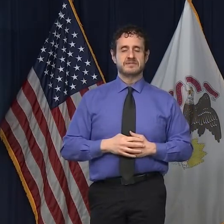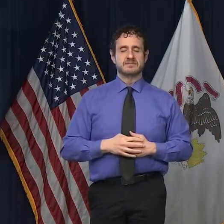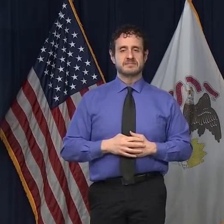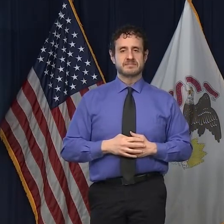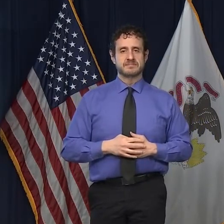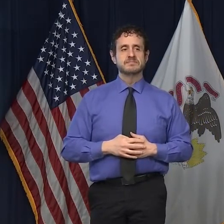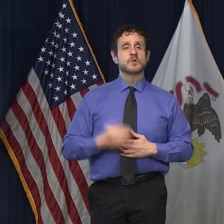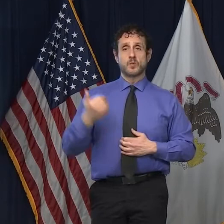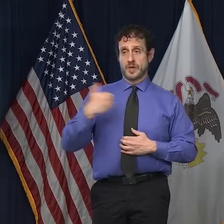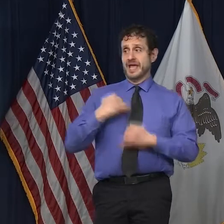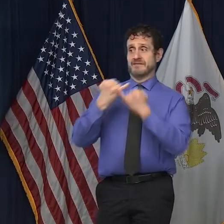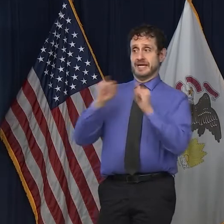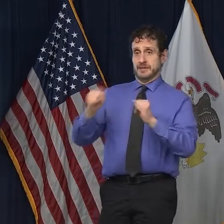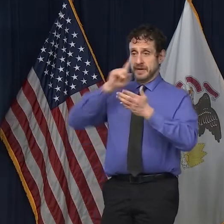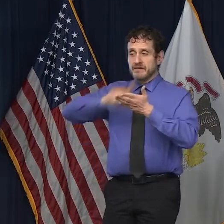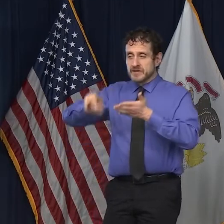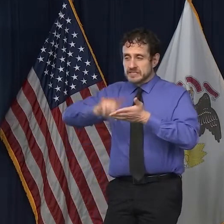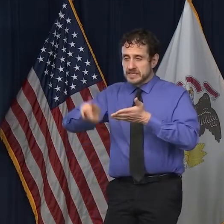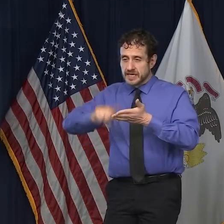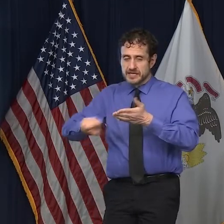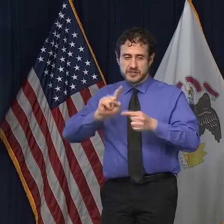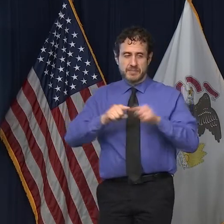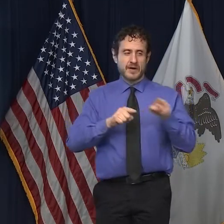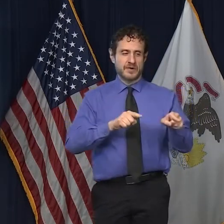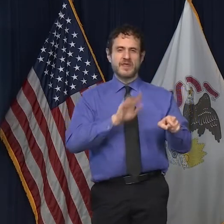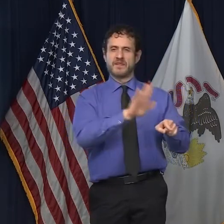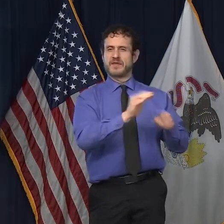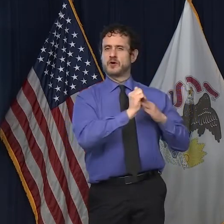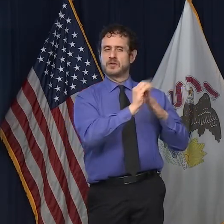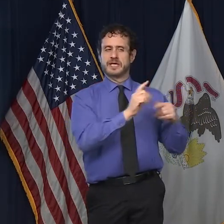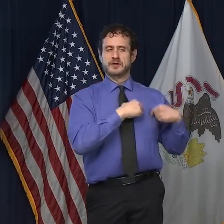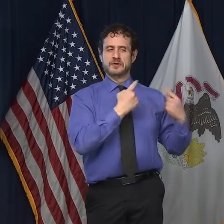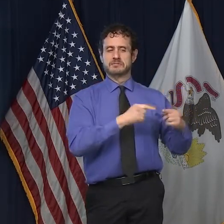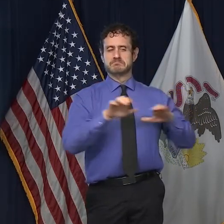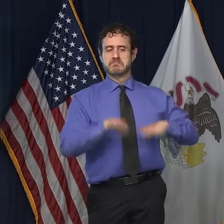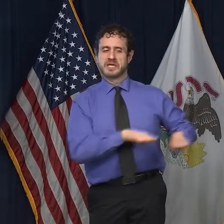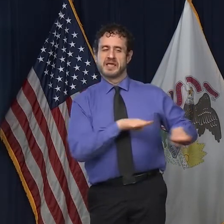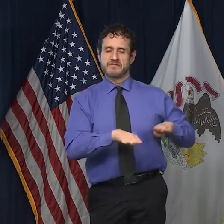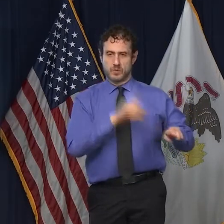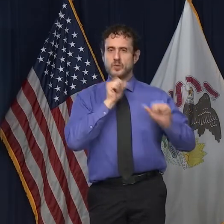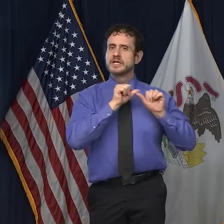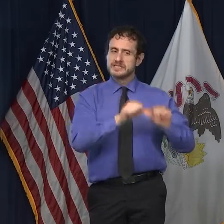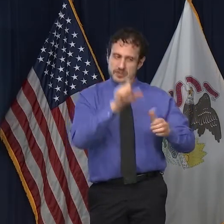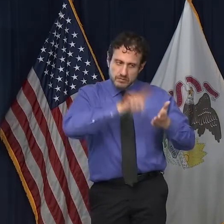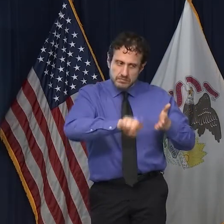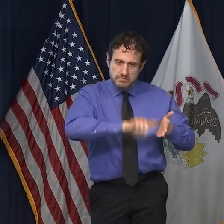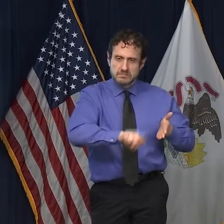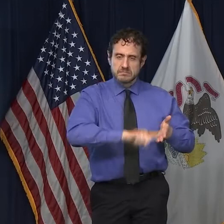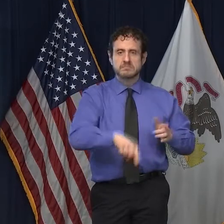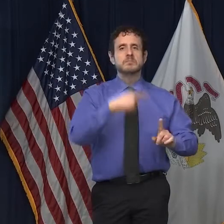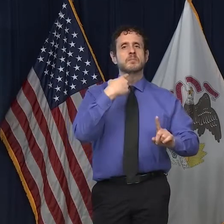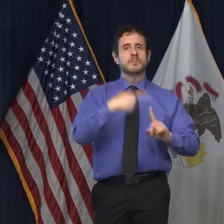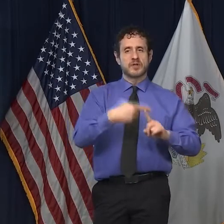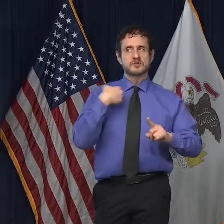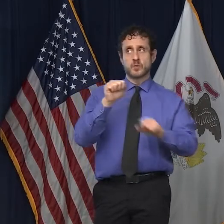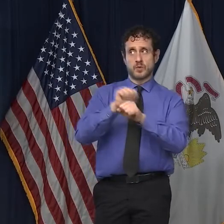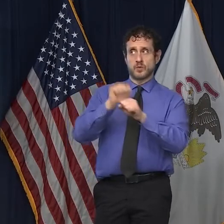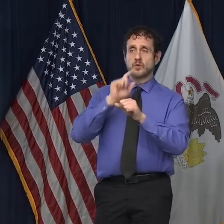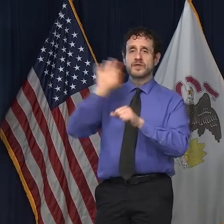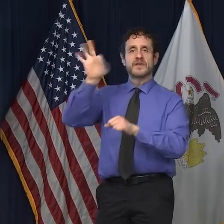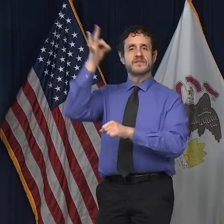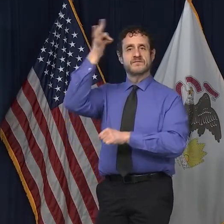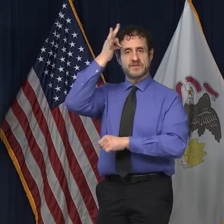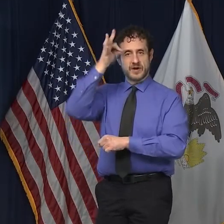independent investigation into the actions of leadership and staff will continue, as will our work with the Federal